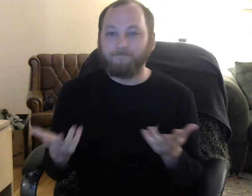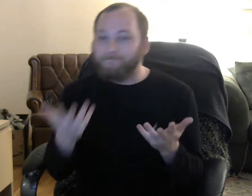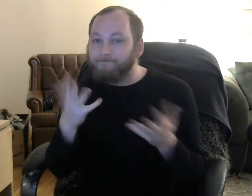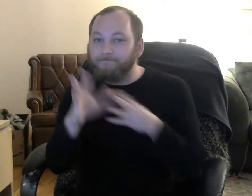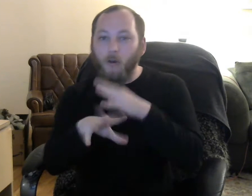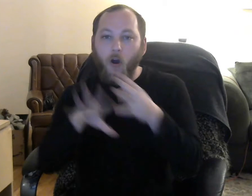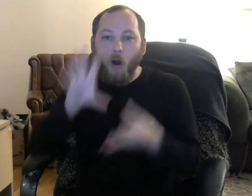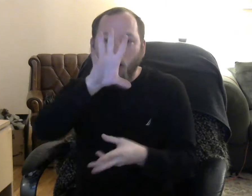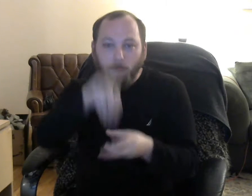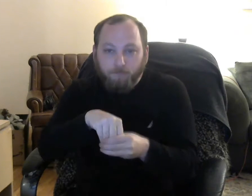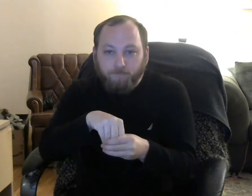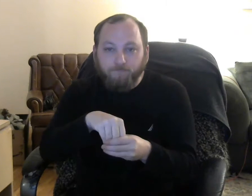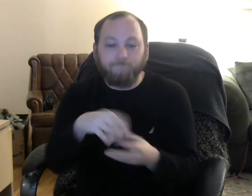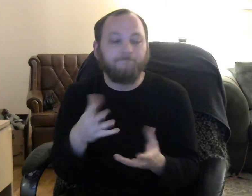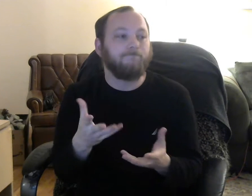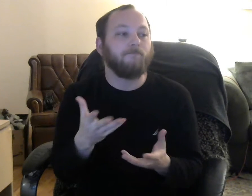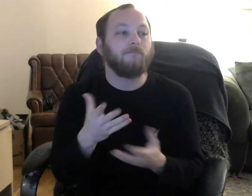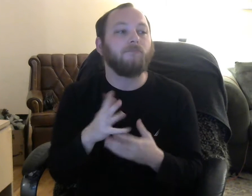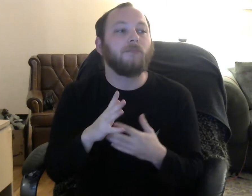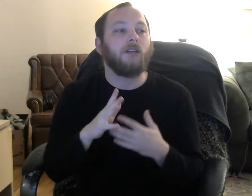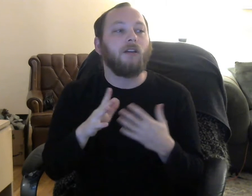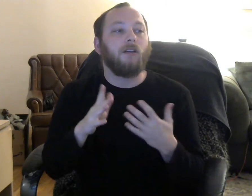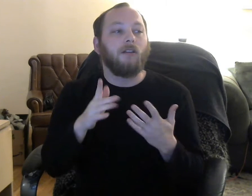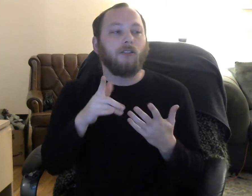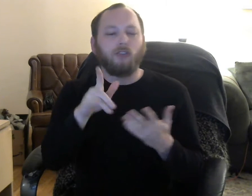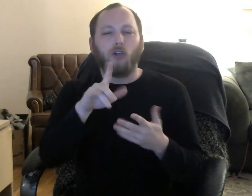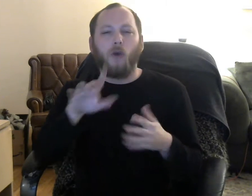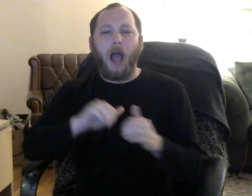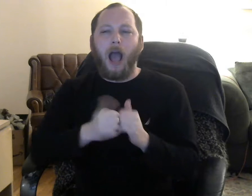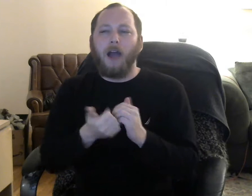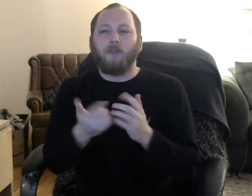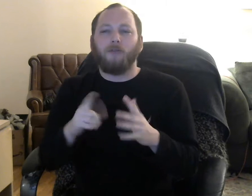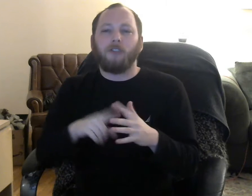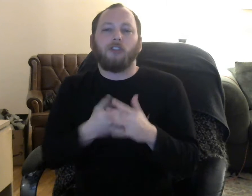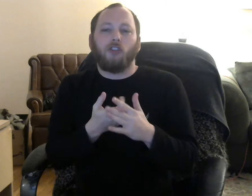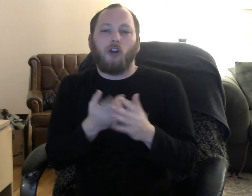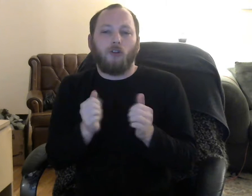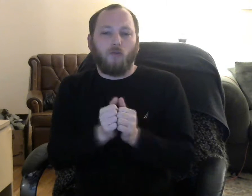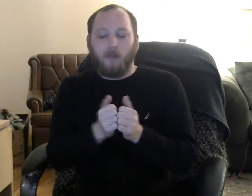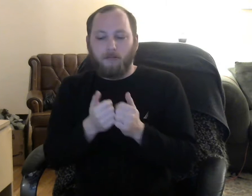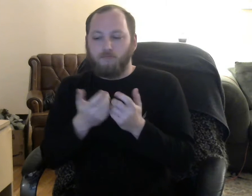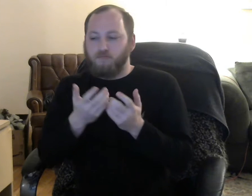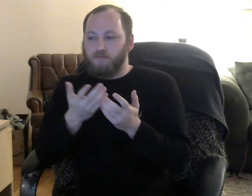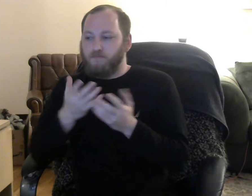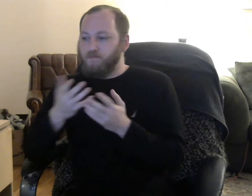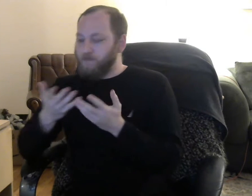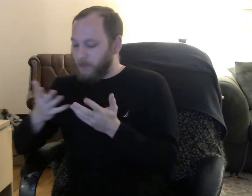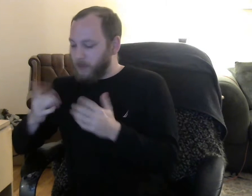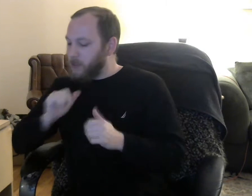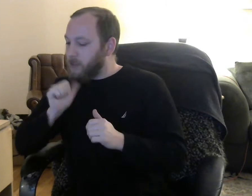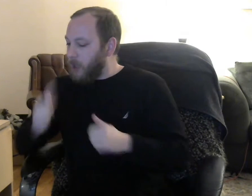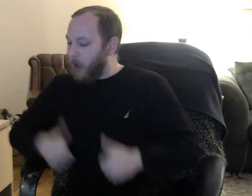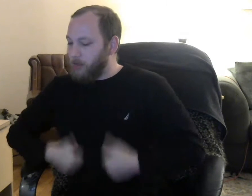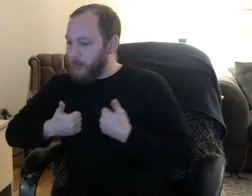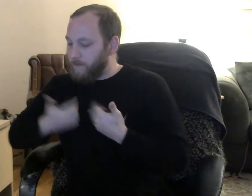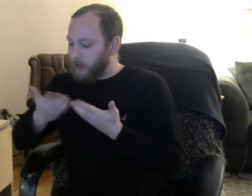right here is a molecule of DNA. How do we start with things like that? And we get the complexity of living things. And you might be saying,